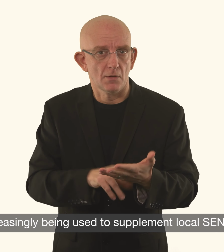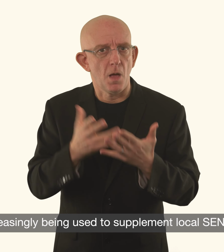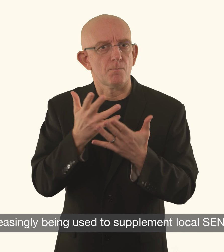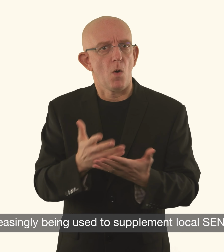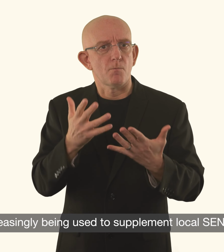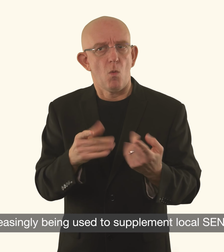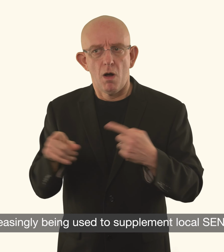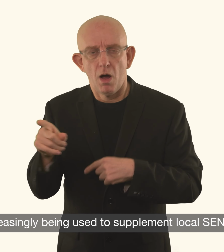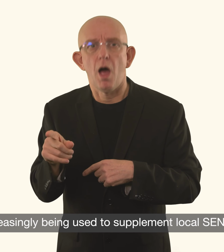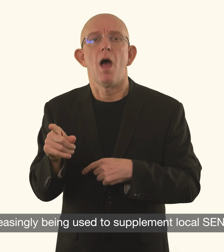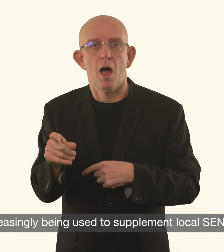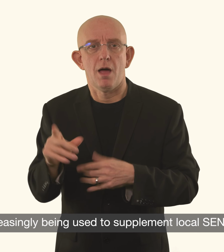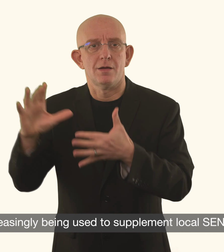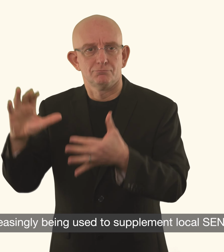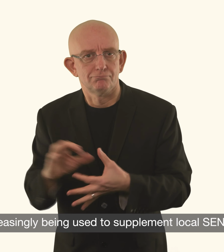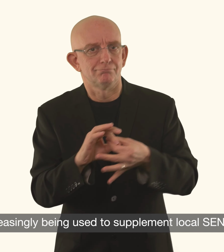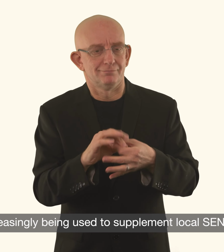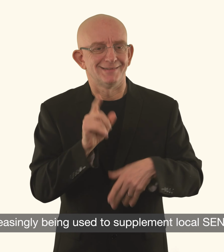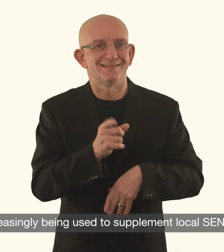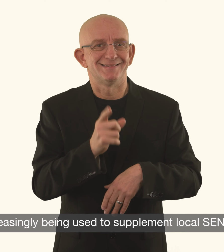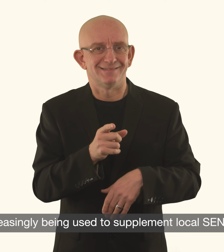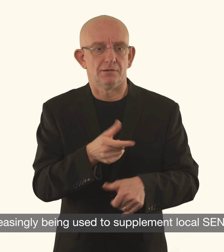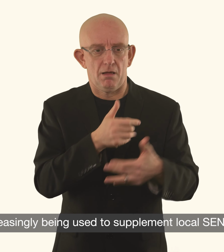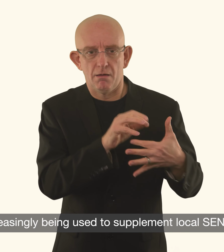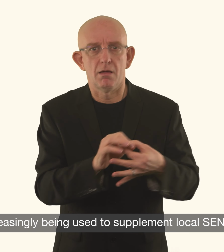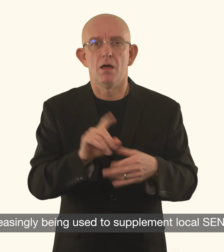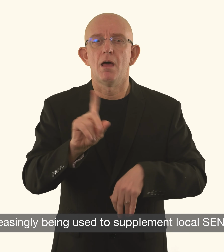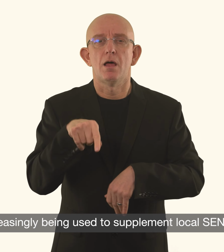And it is increasingly being used to supplement local SEND systems.